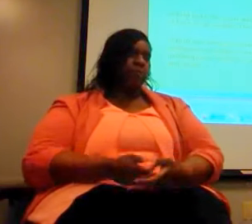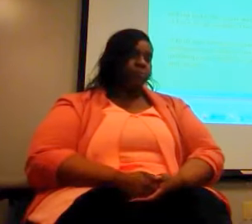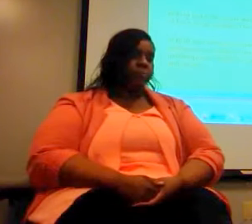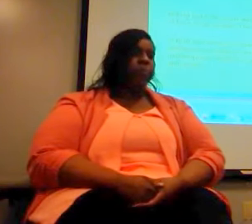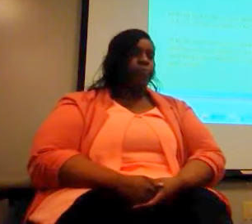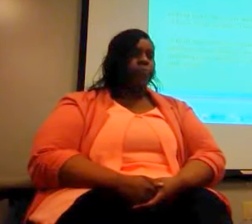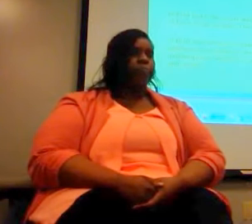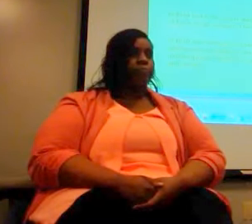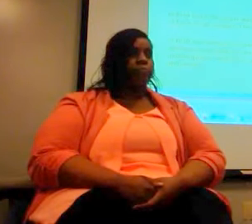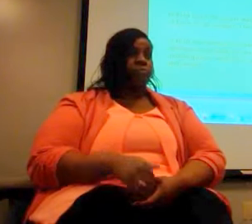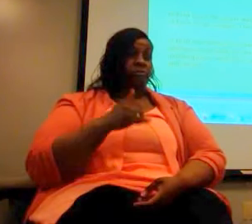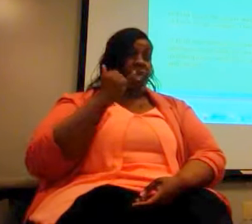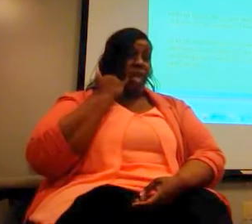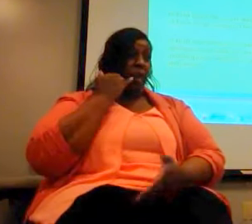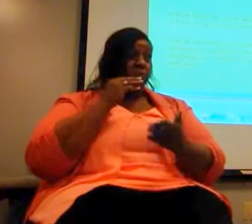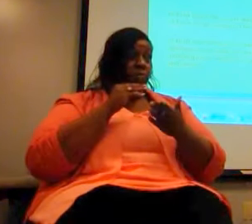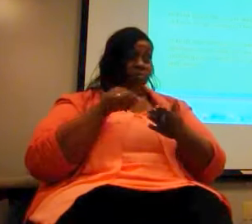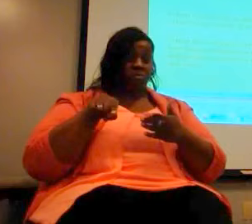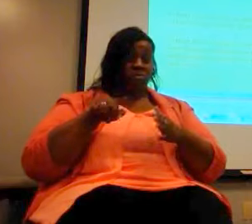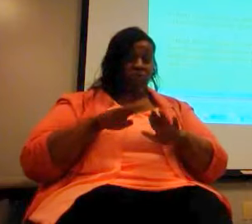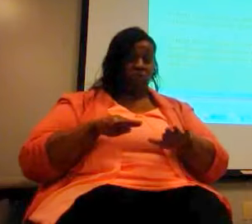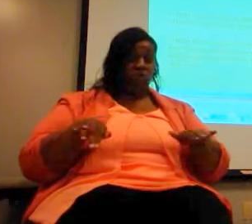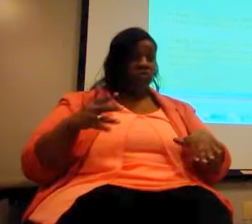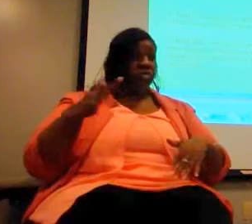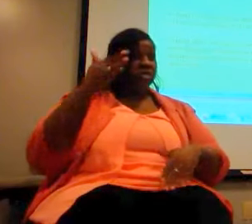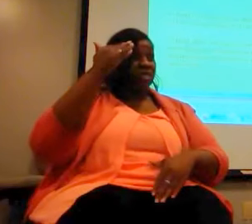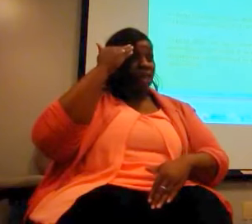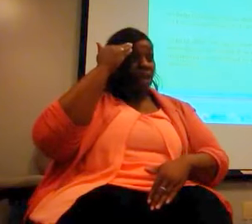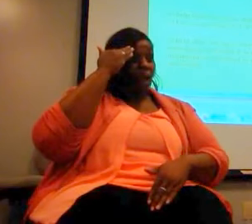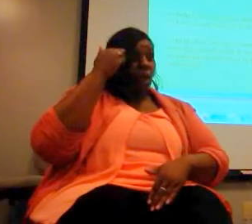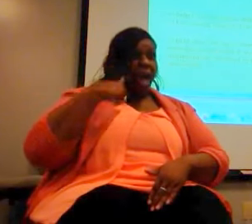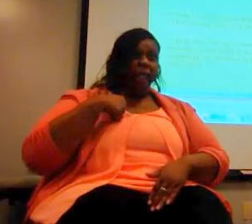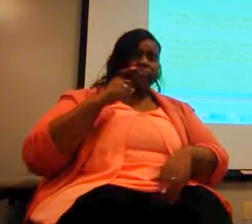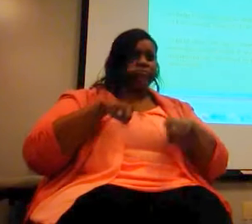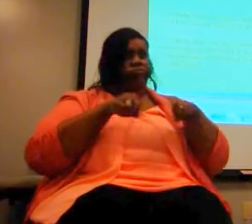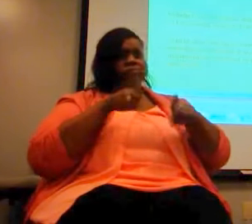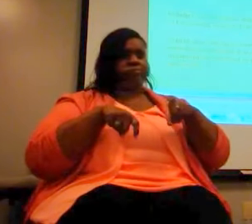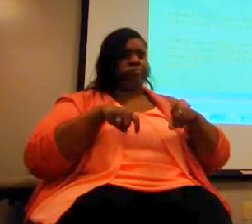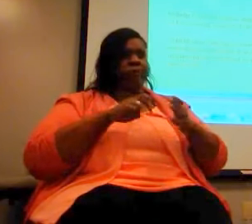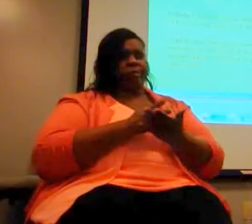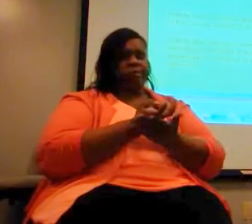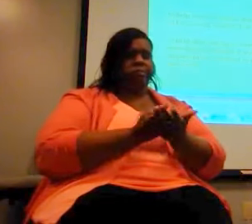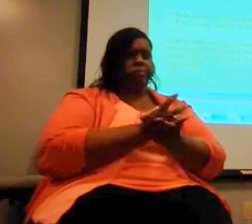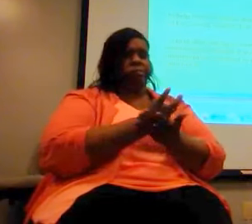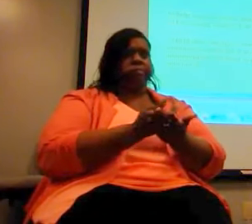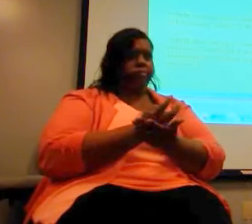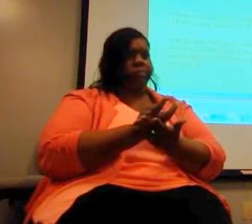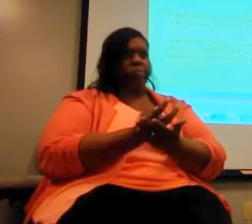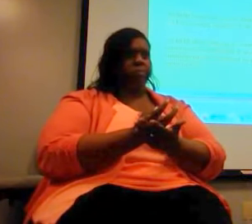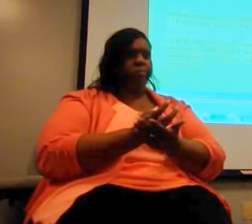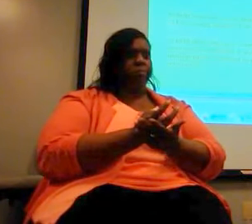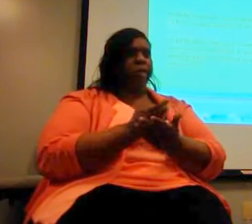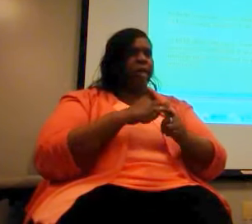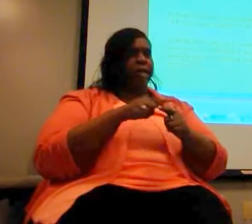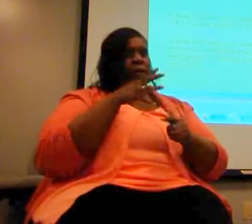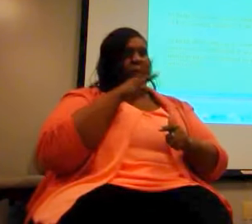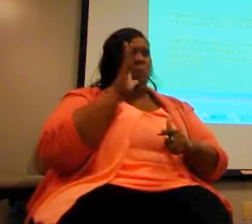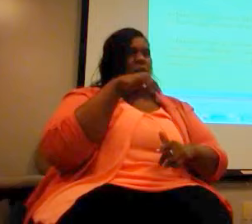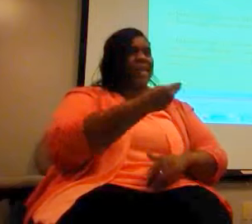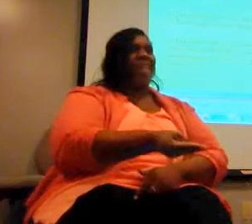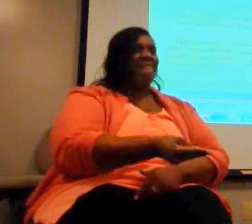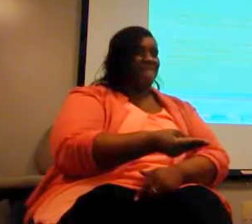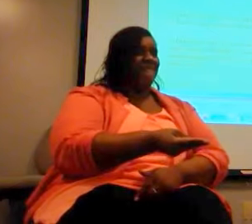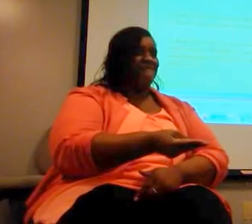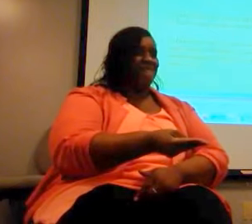But if a child knows that they can stomp their feet or show themselves, show out,